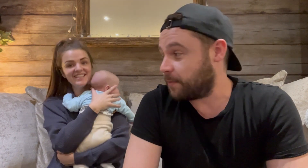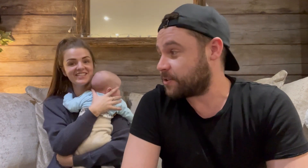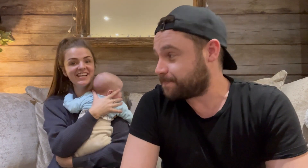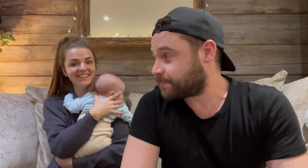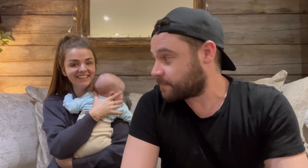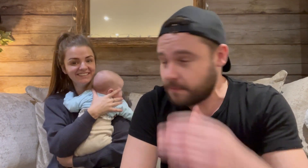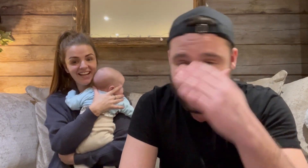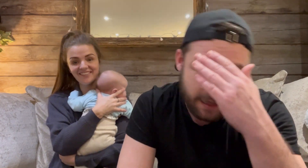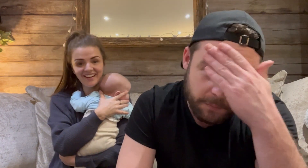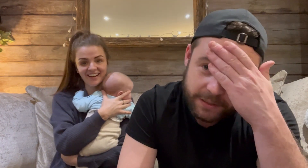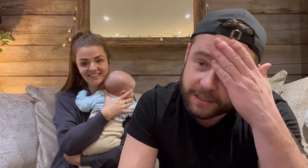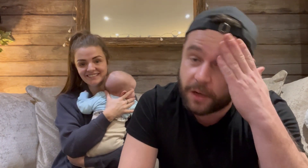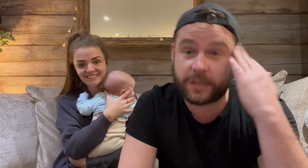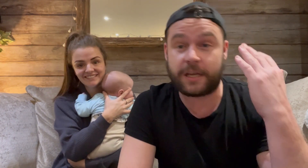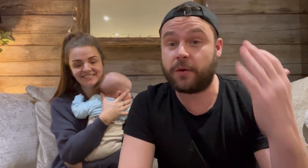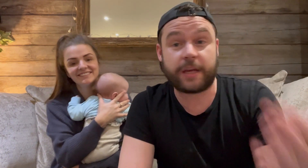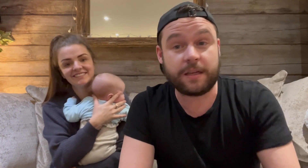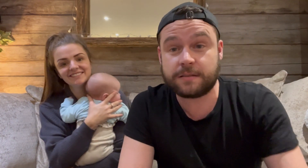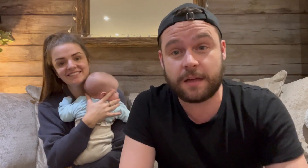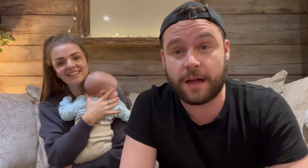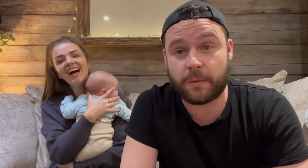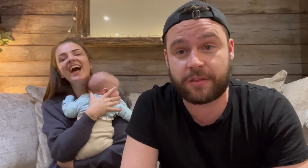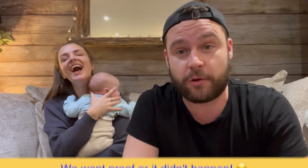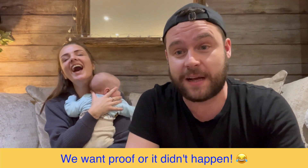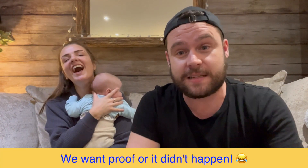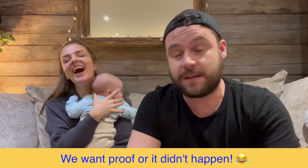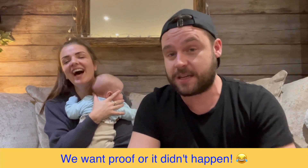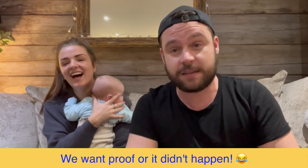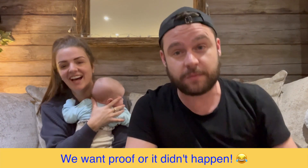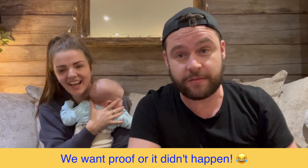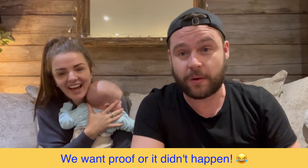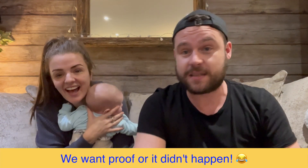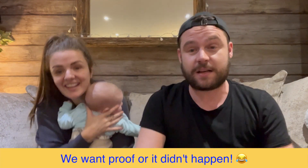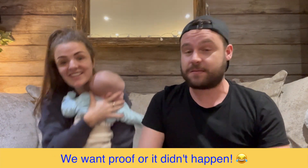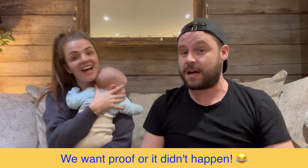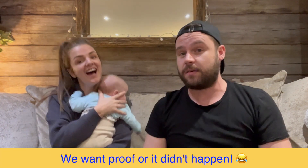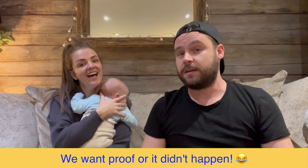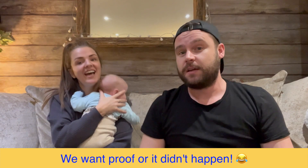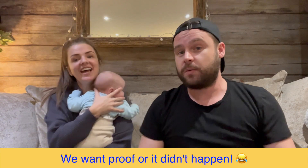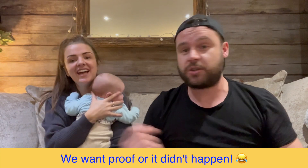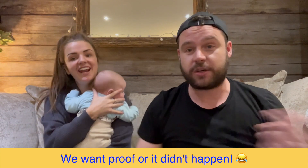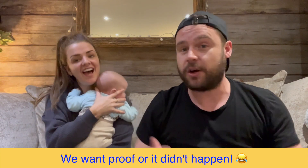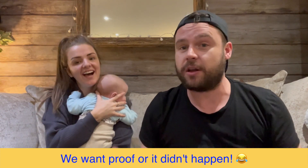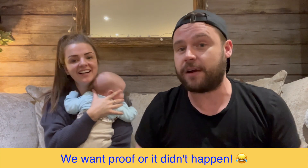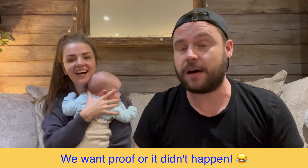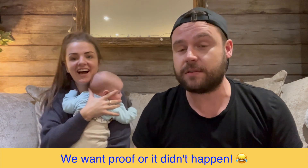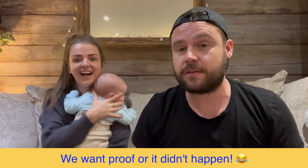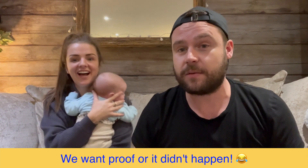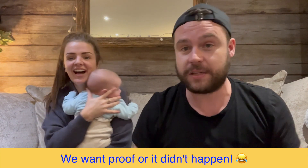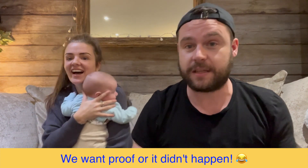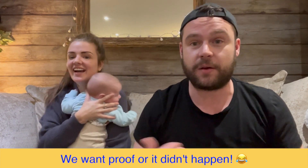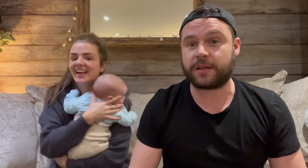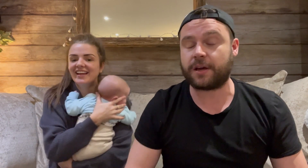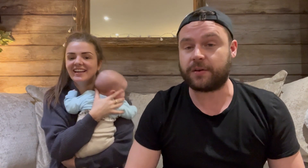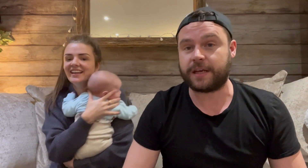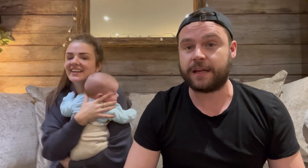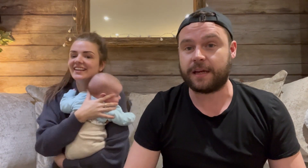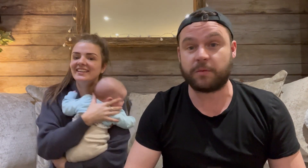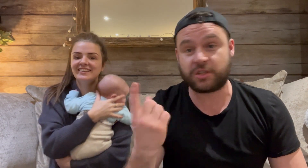enjoyed it a lot. We did the okie dokie, we threw ourselves in, we threw ourselves out, we shook it all around, we did the okie dokie, and we turned